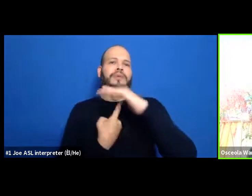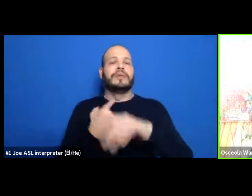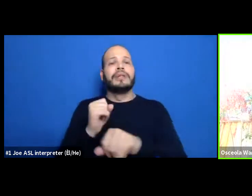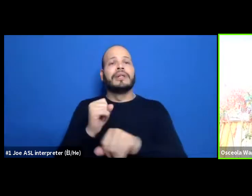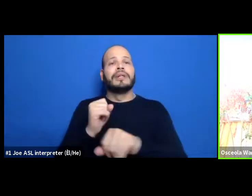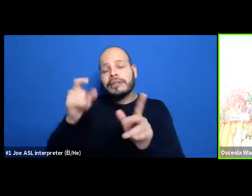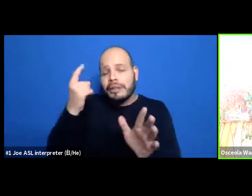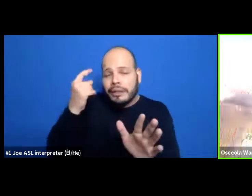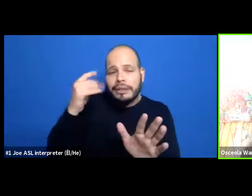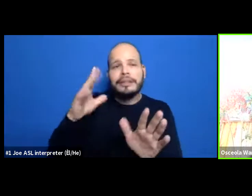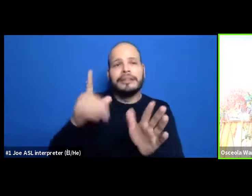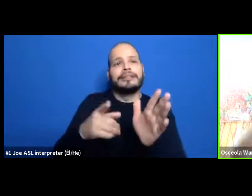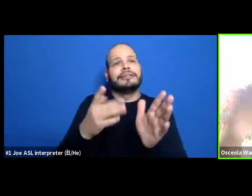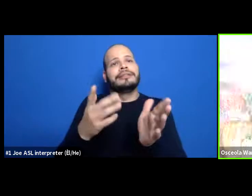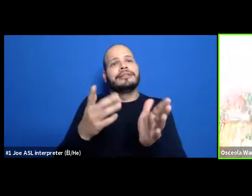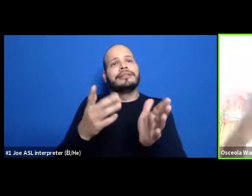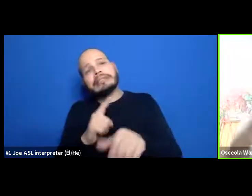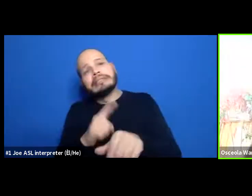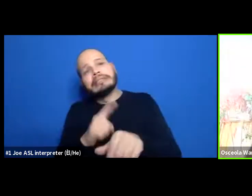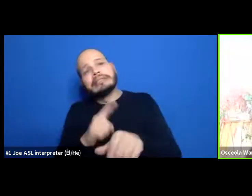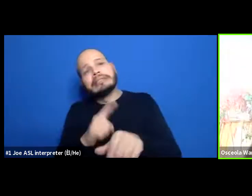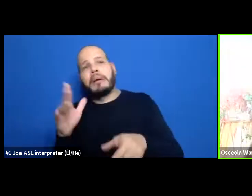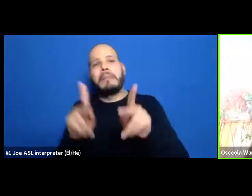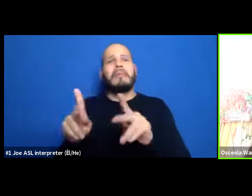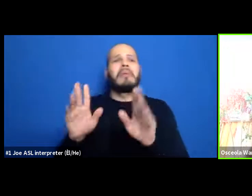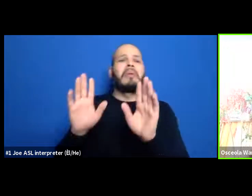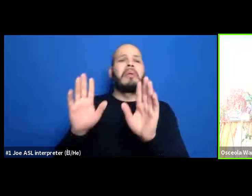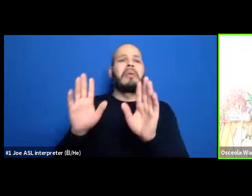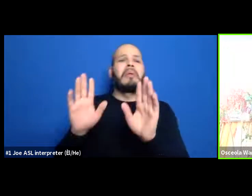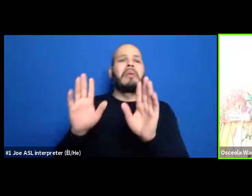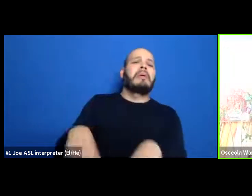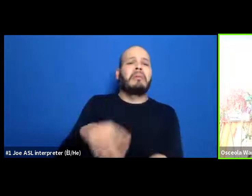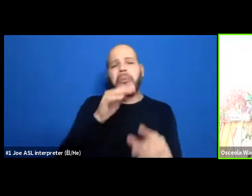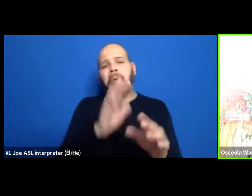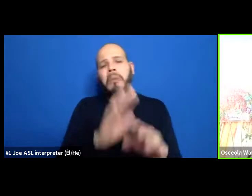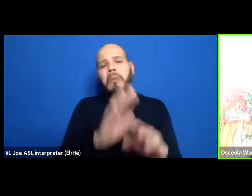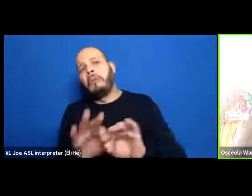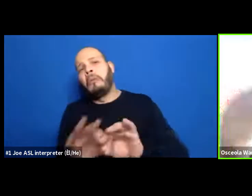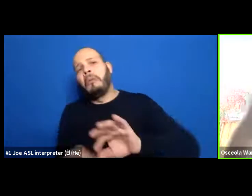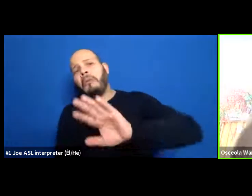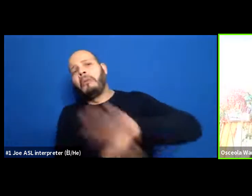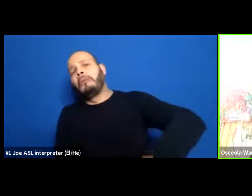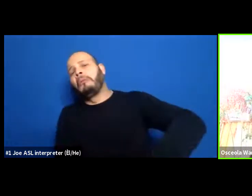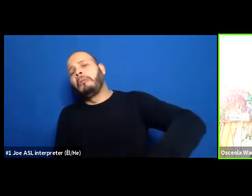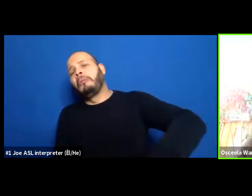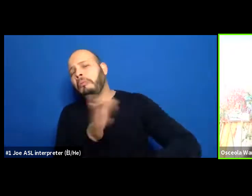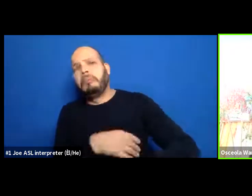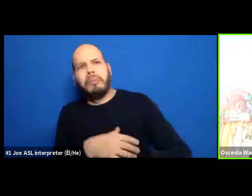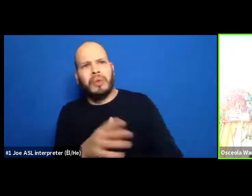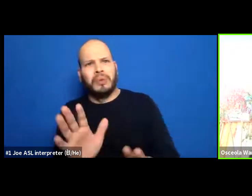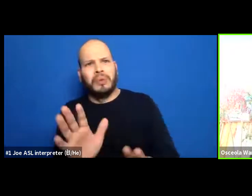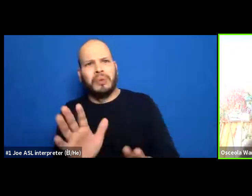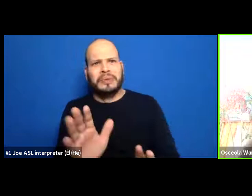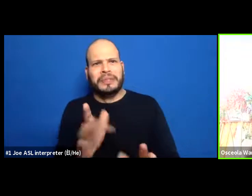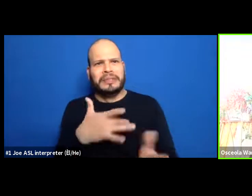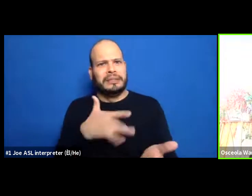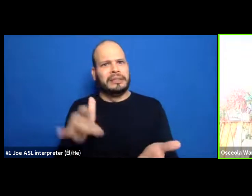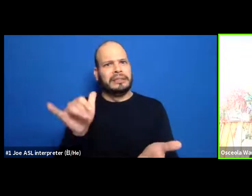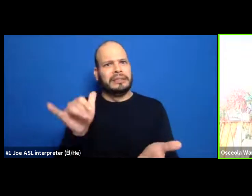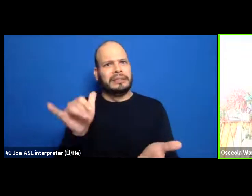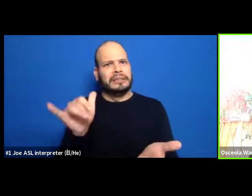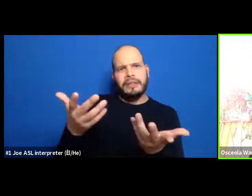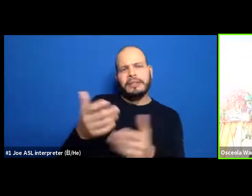be bombed by a predator drone, and it's just the news topic for the day. That is a practice that we need to cultivate, because we